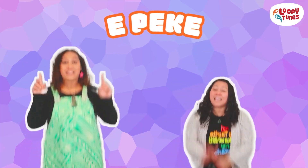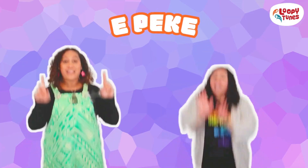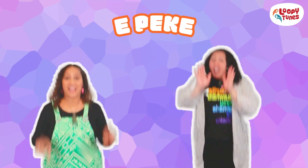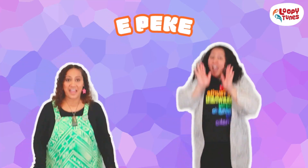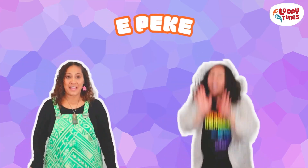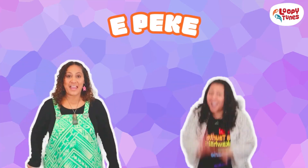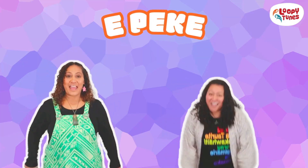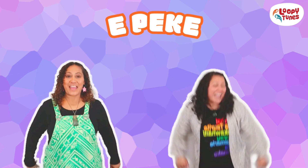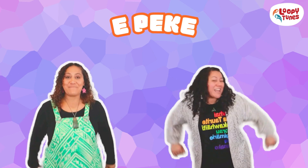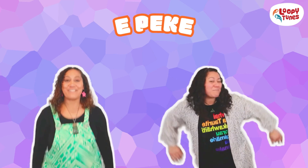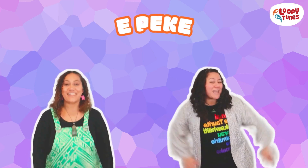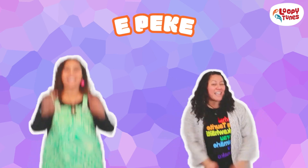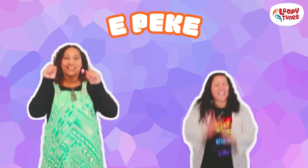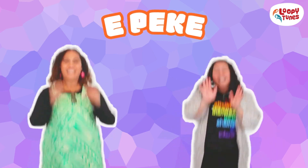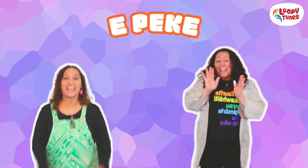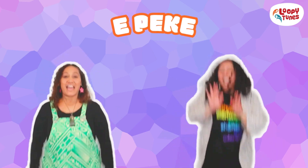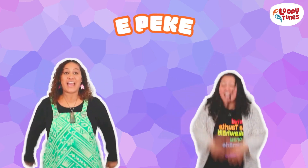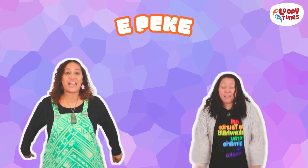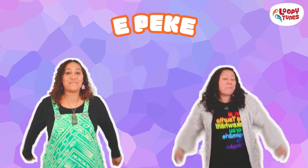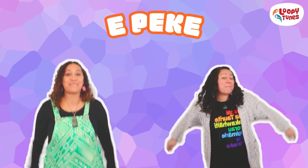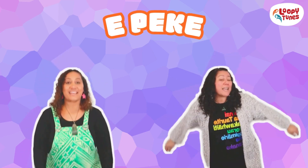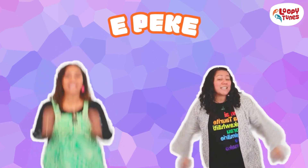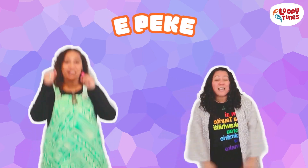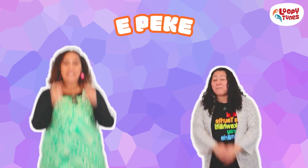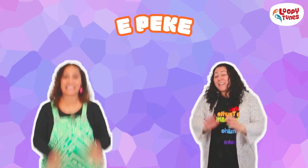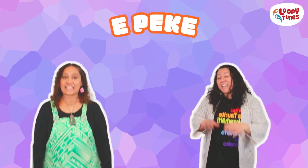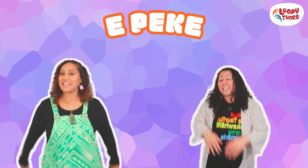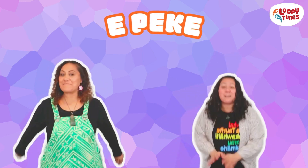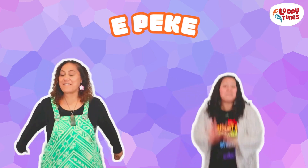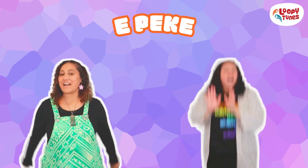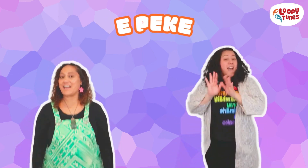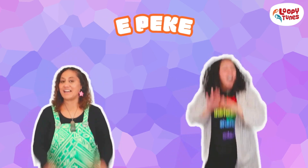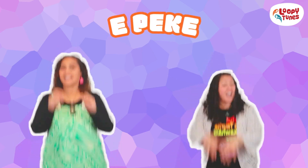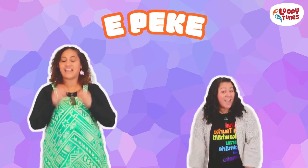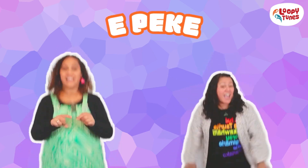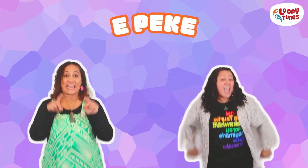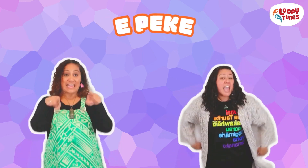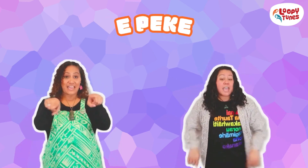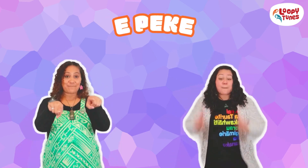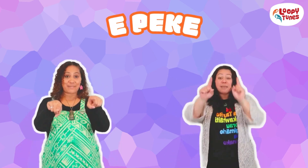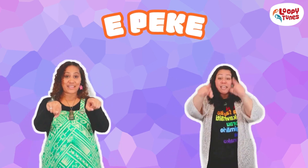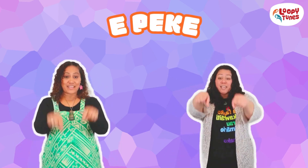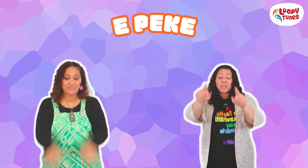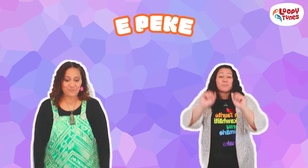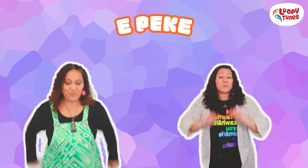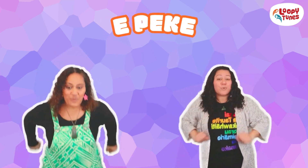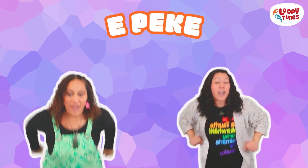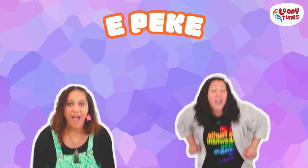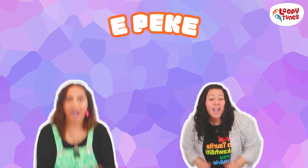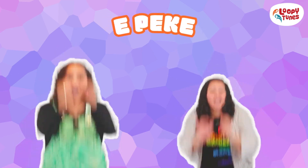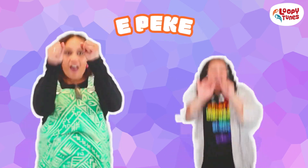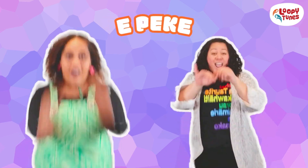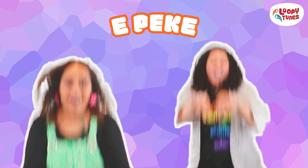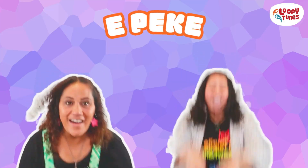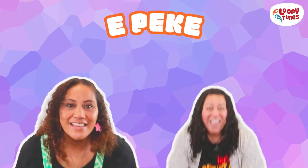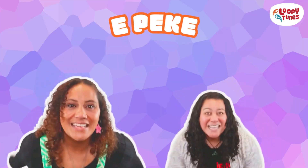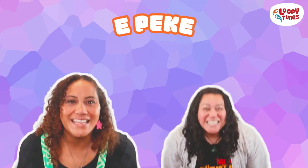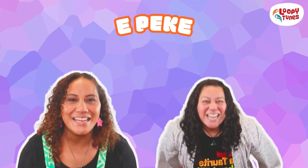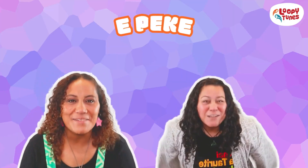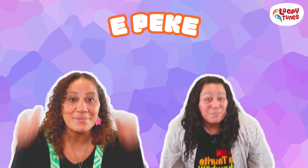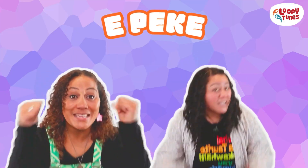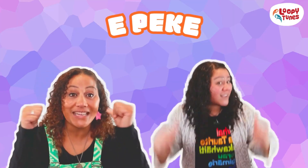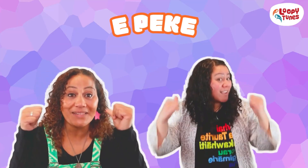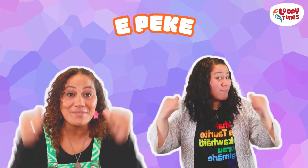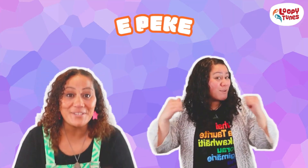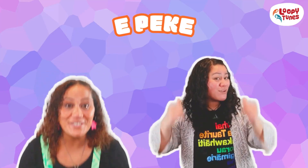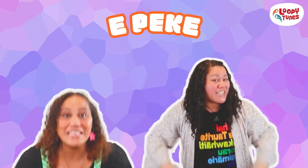E peke, e peke, e peke tamariki ma. E peke ki mua,